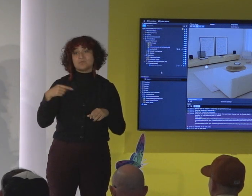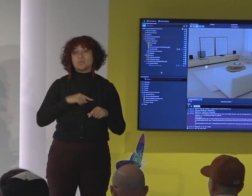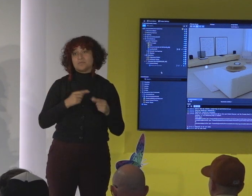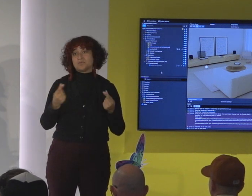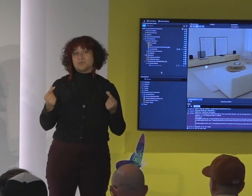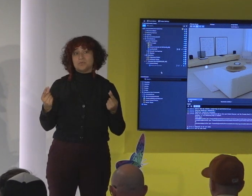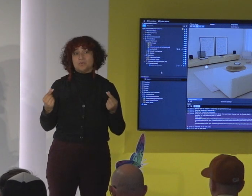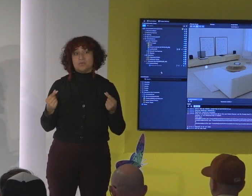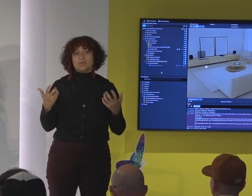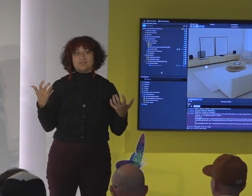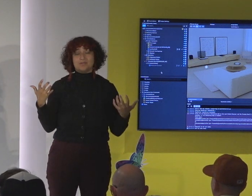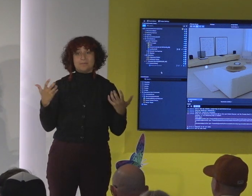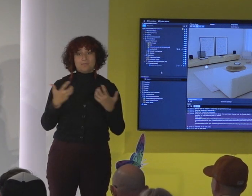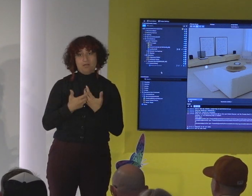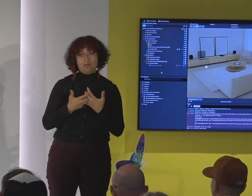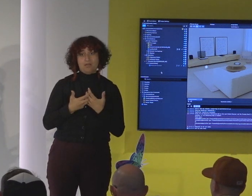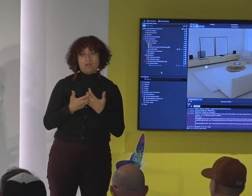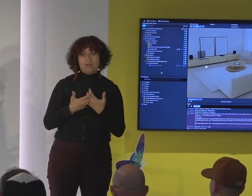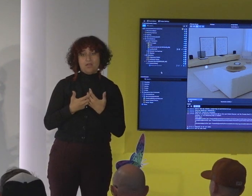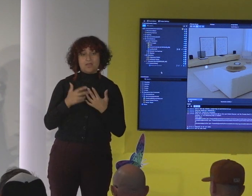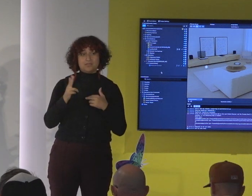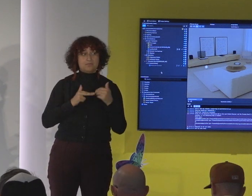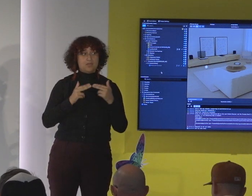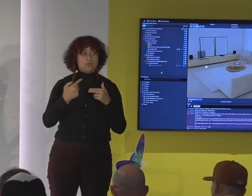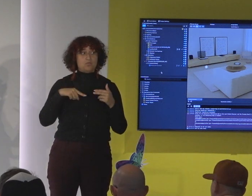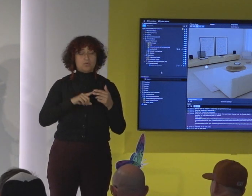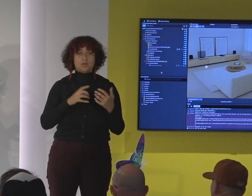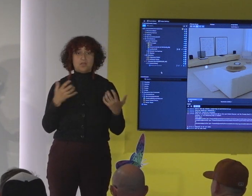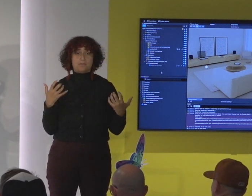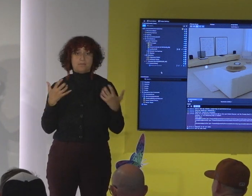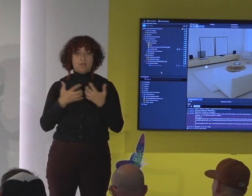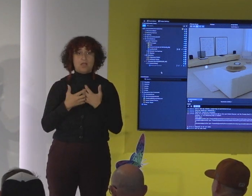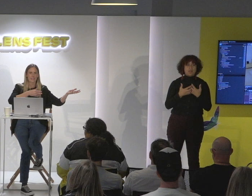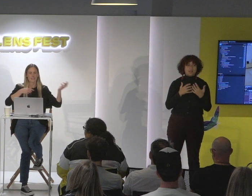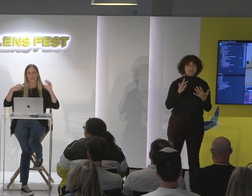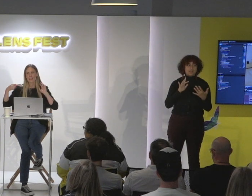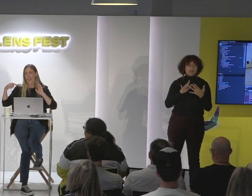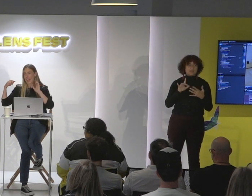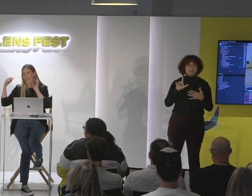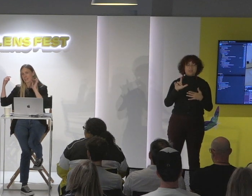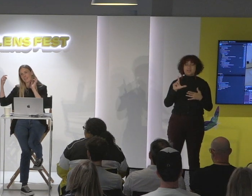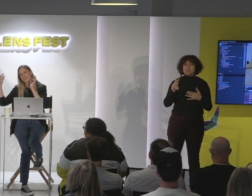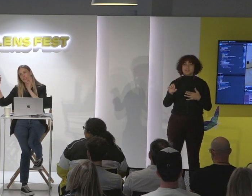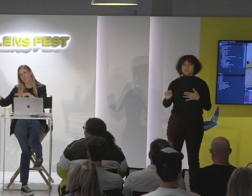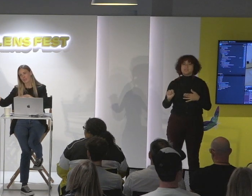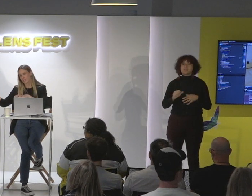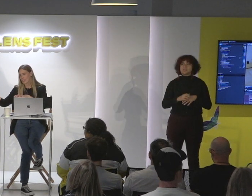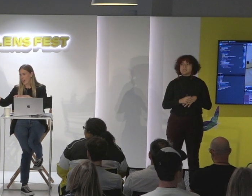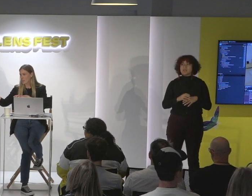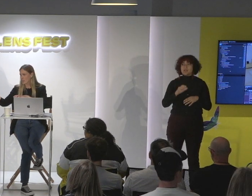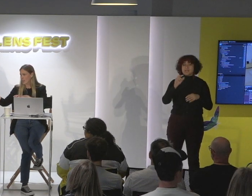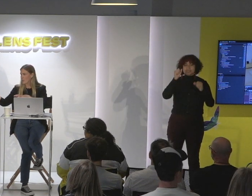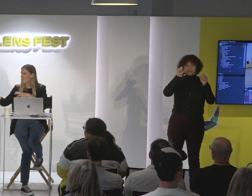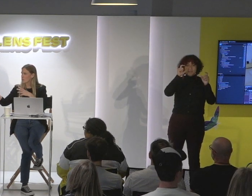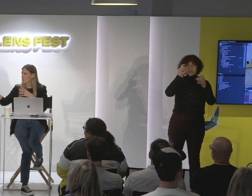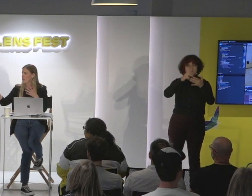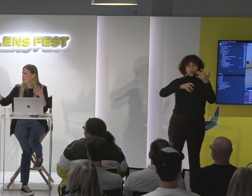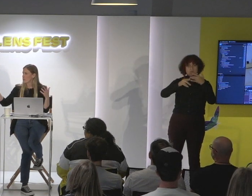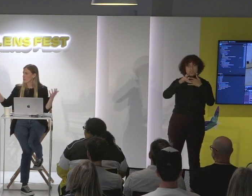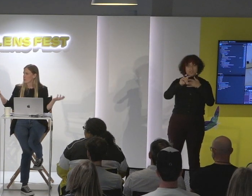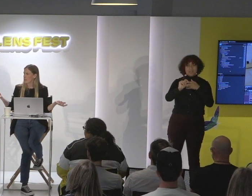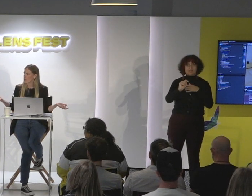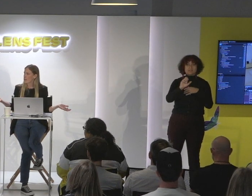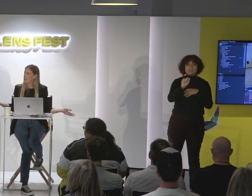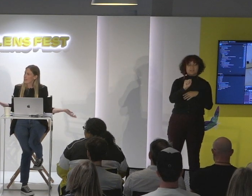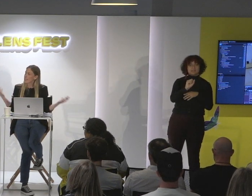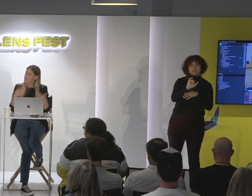to do is actually combine, to build this, we're going to combine connected lenses and Spectacles Interaction Kit, which a lot of you are